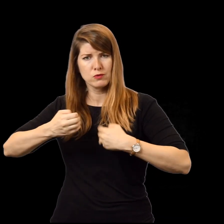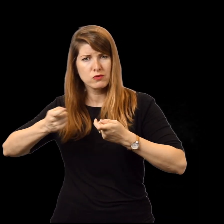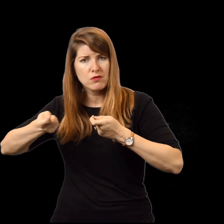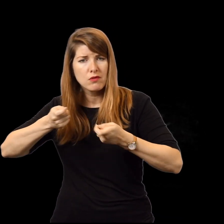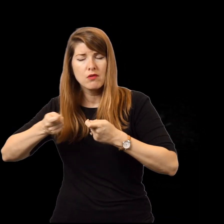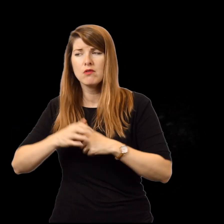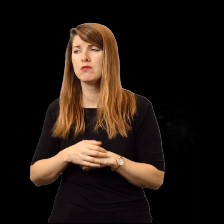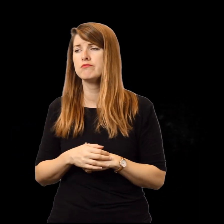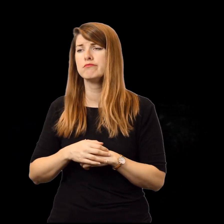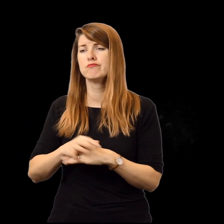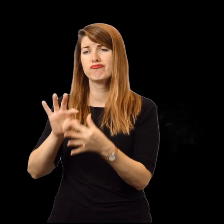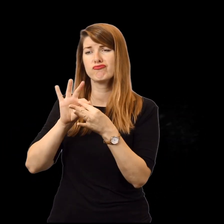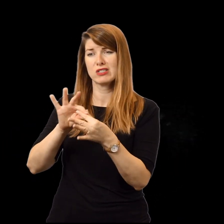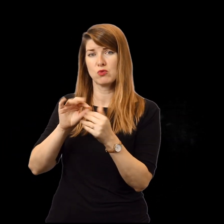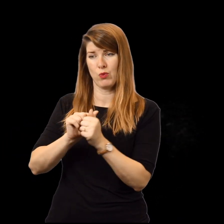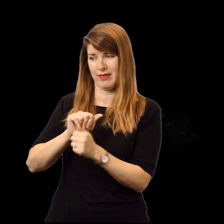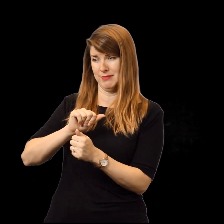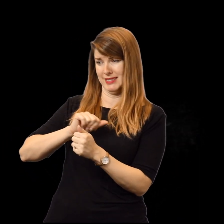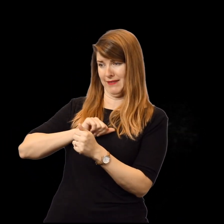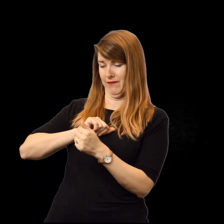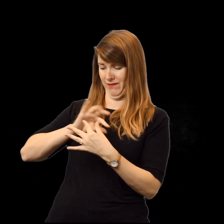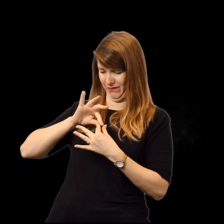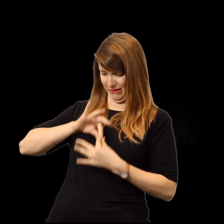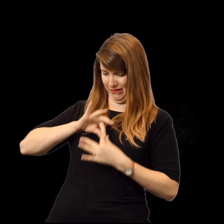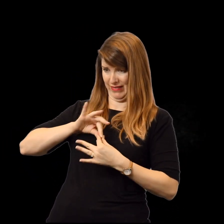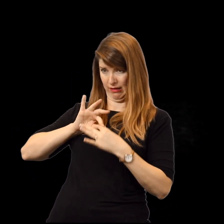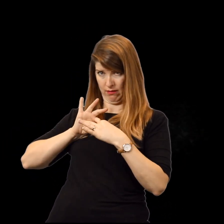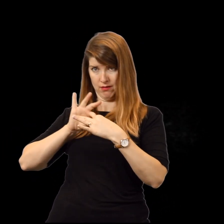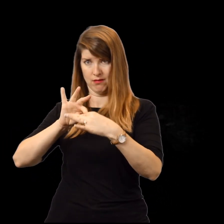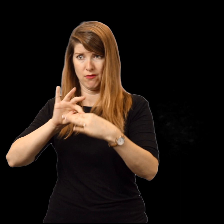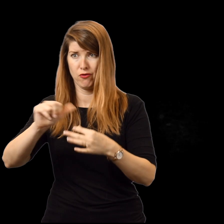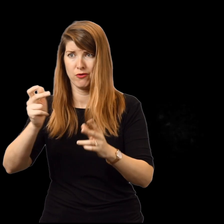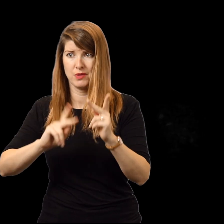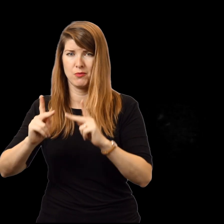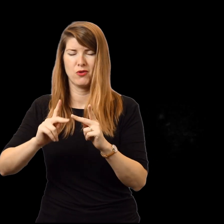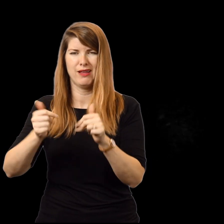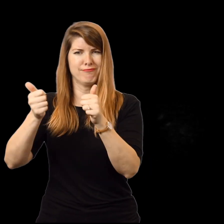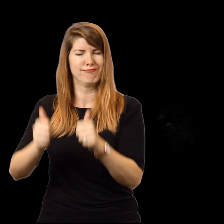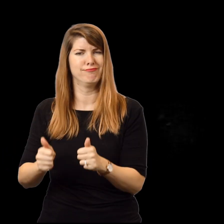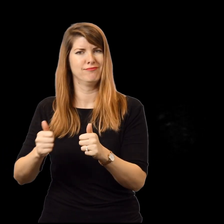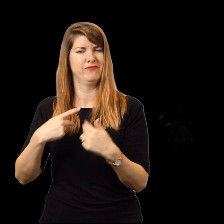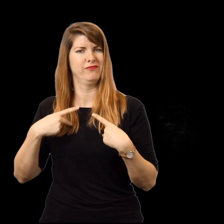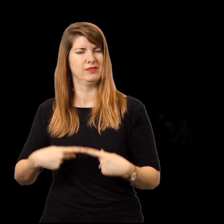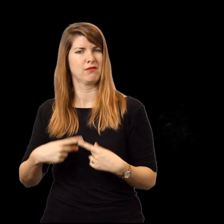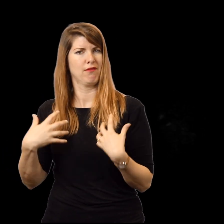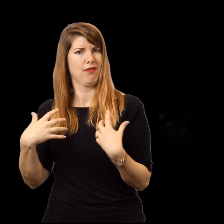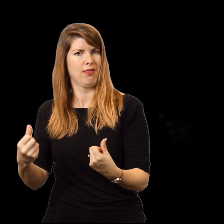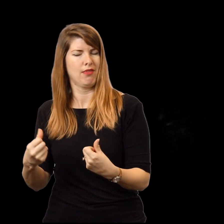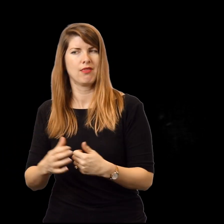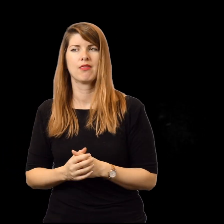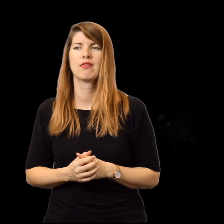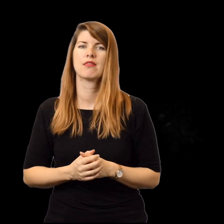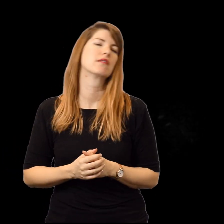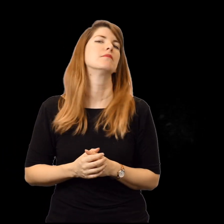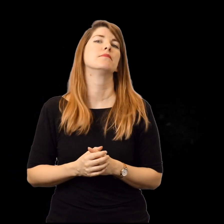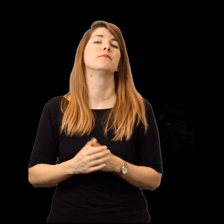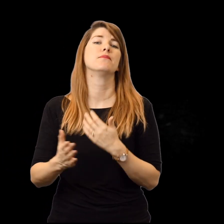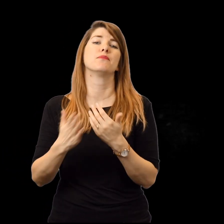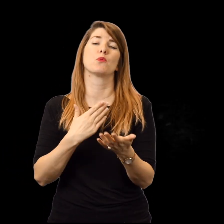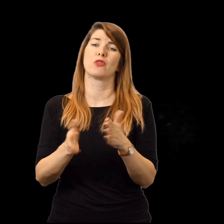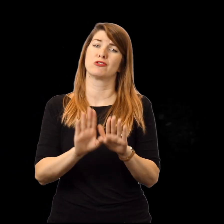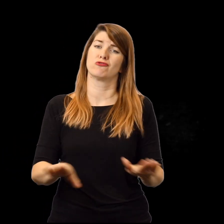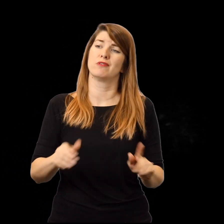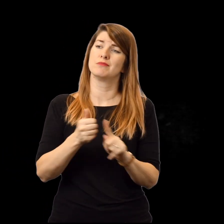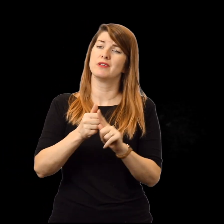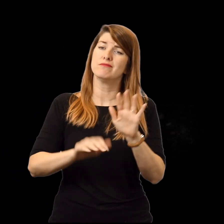emotional regulation, relationships with themselves and others, and worse physical health.